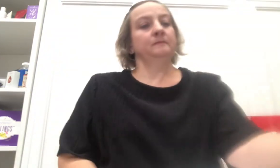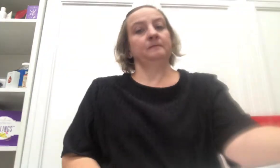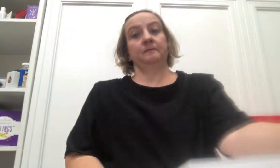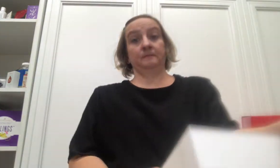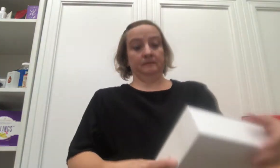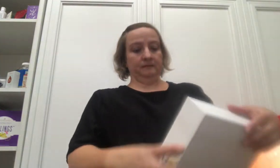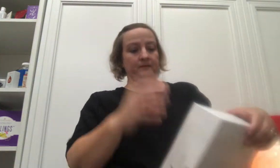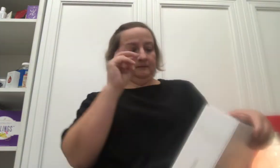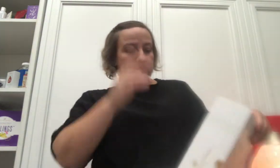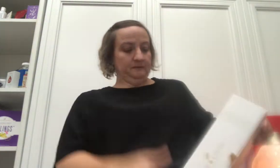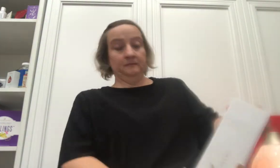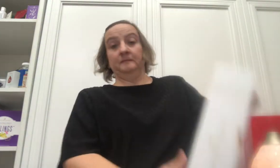okay.